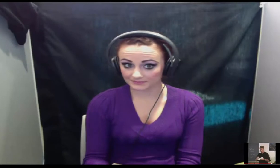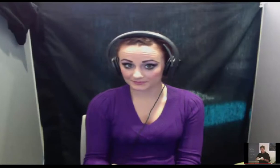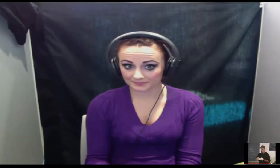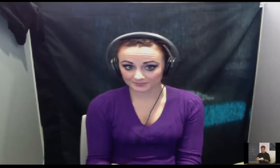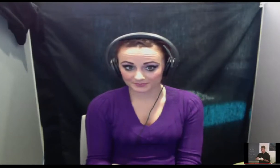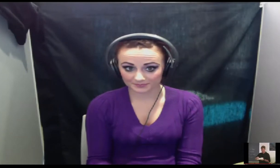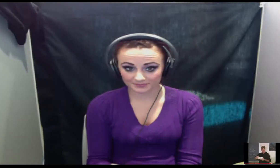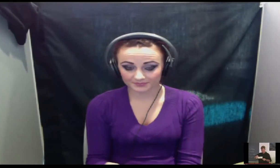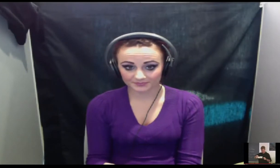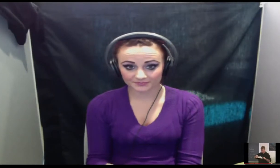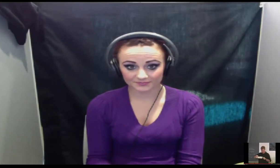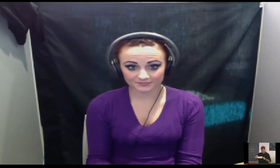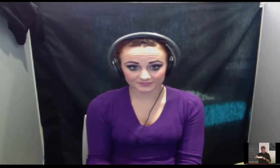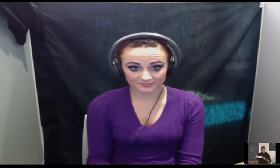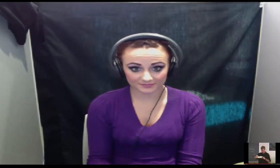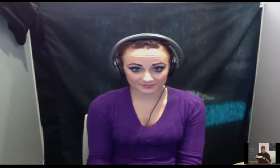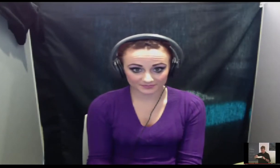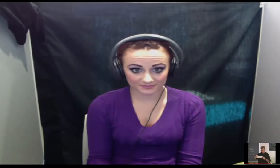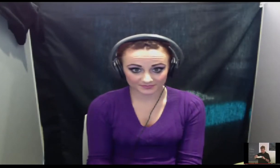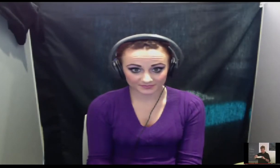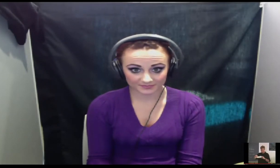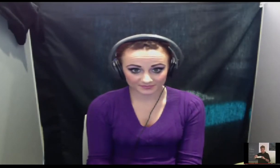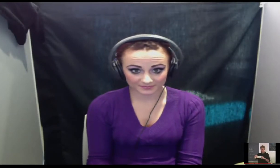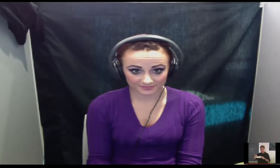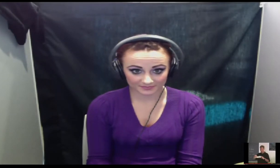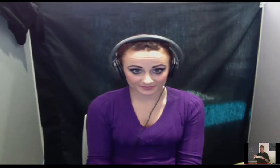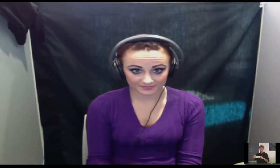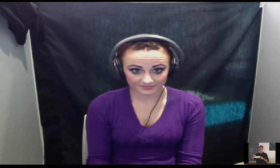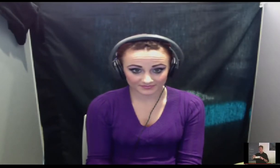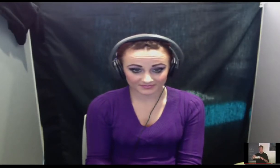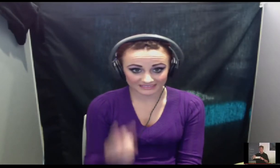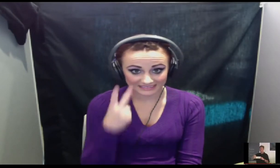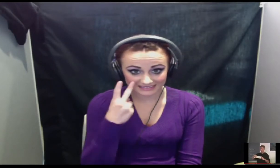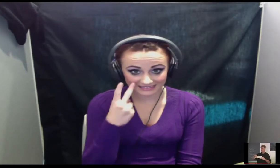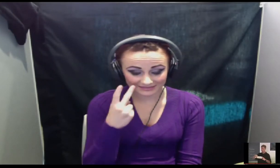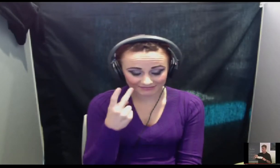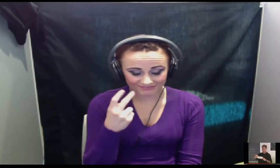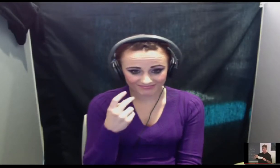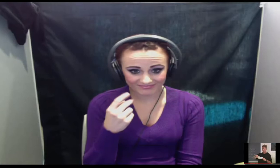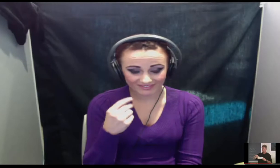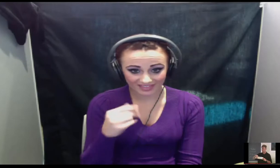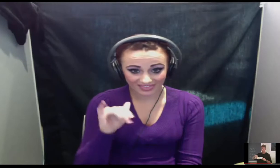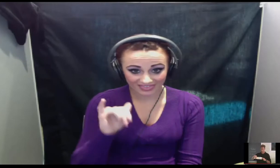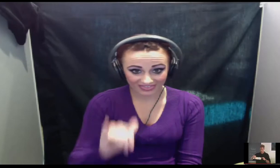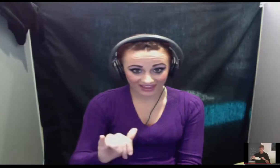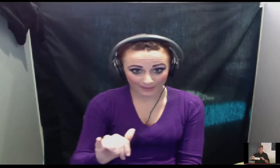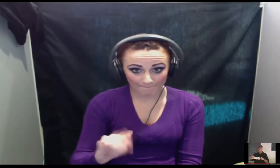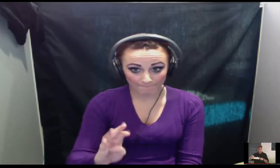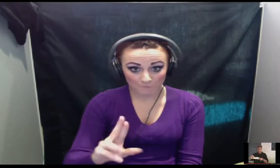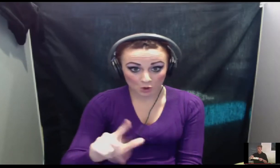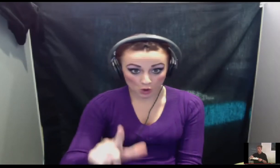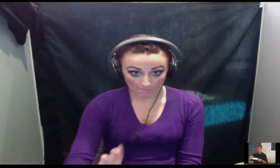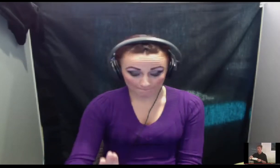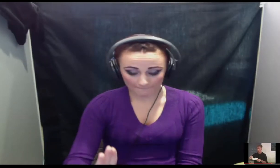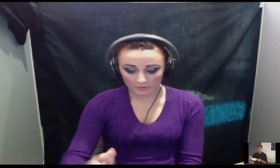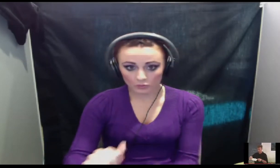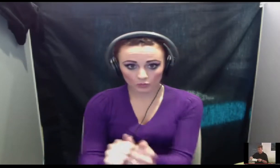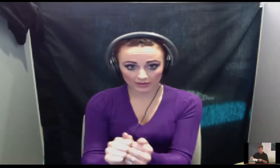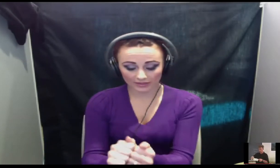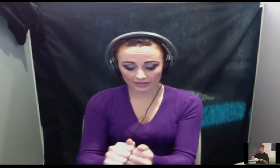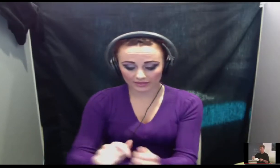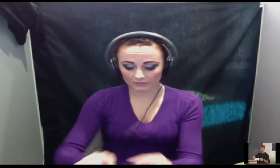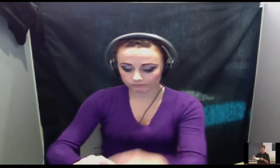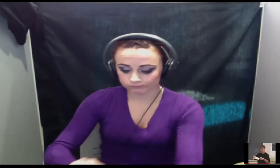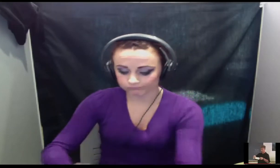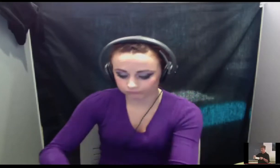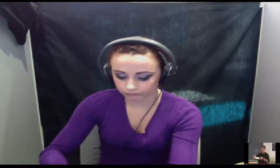take these two, and they take this bulb here, and they get it wet. This is the wet bulb. This